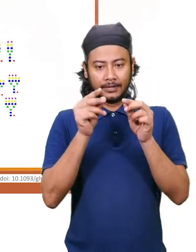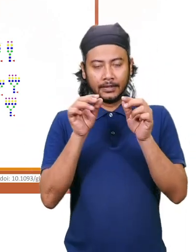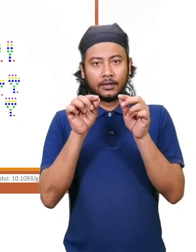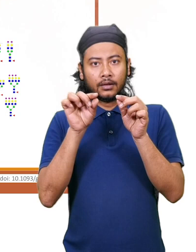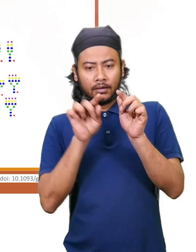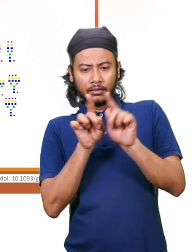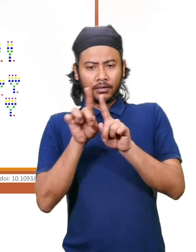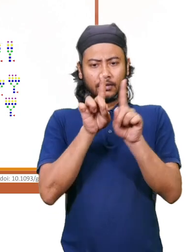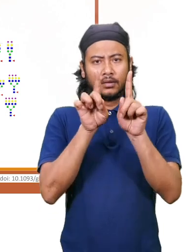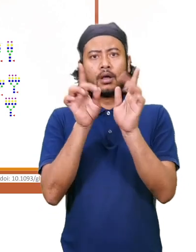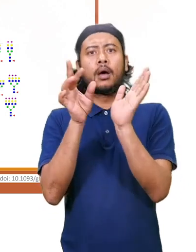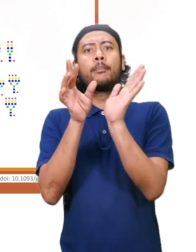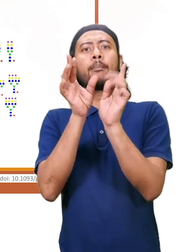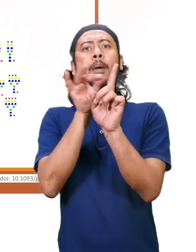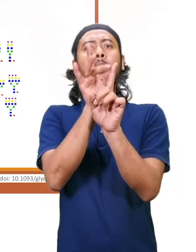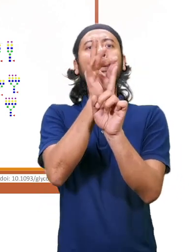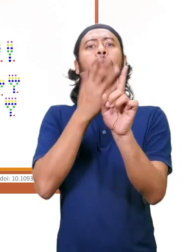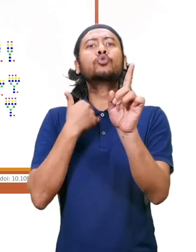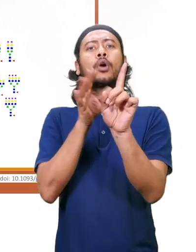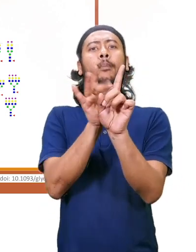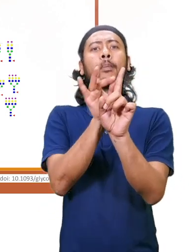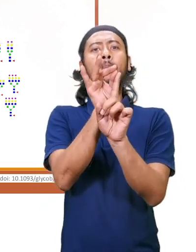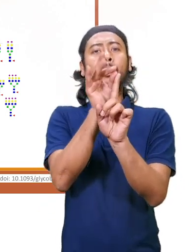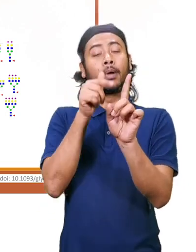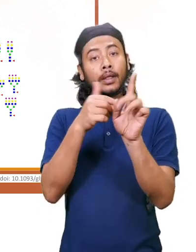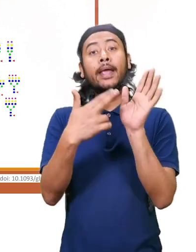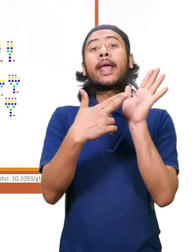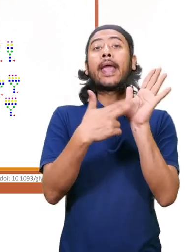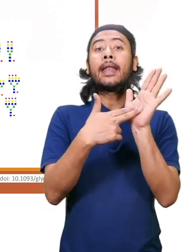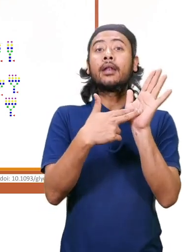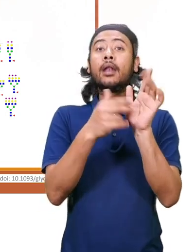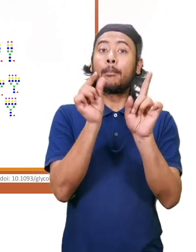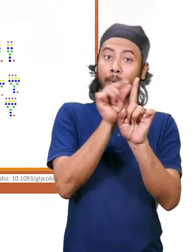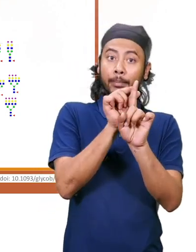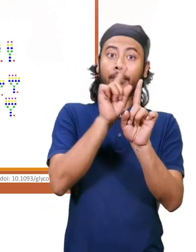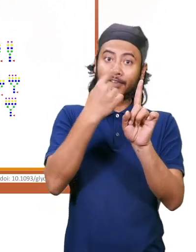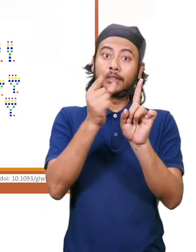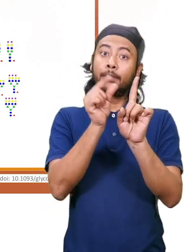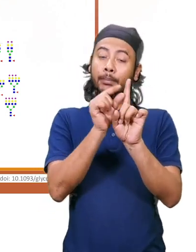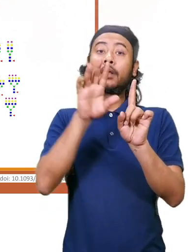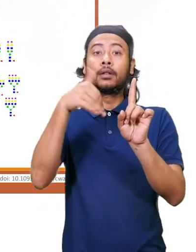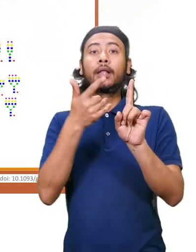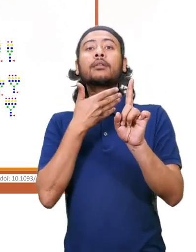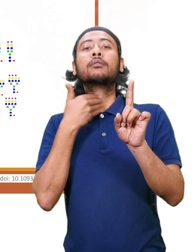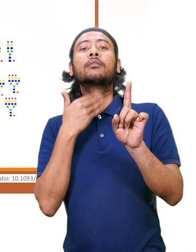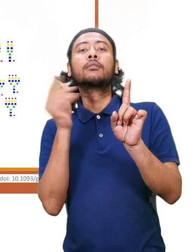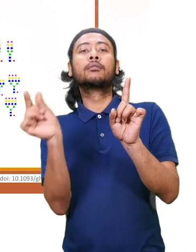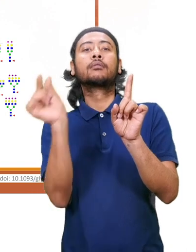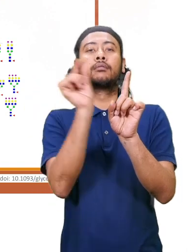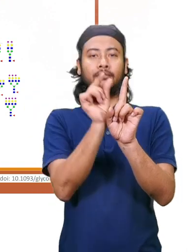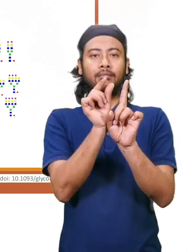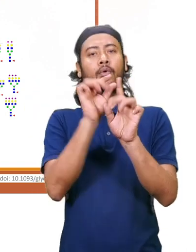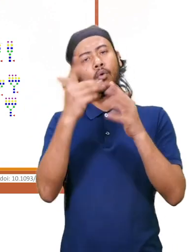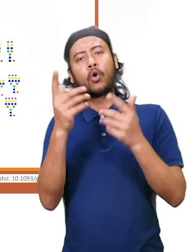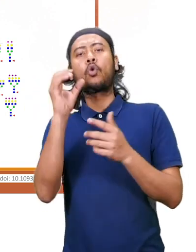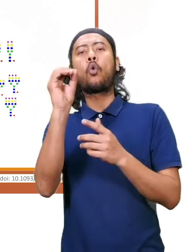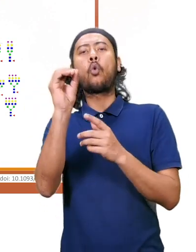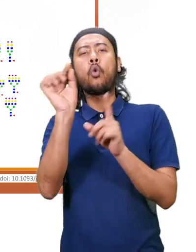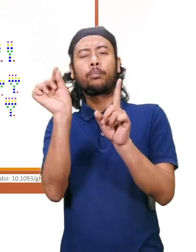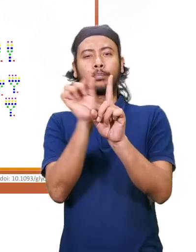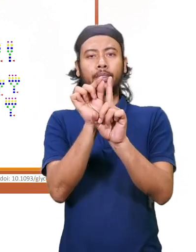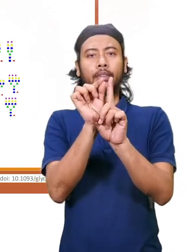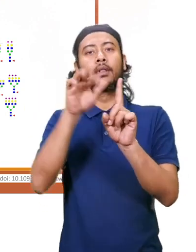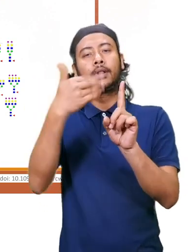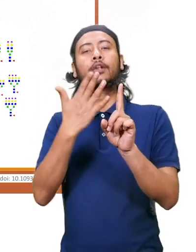SARS-CoV-2 spike protein through the glycoproteomic strategy. So we were the first group